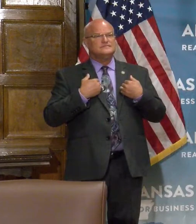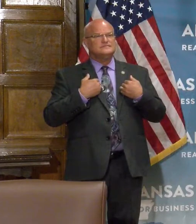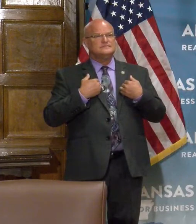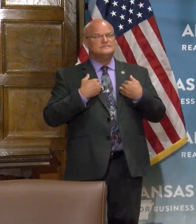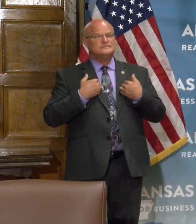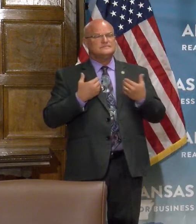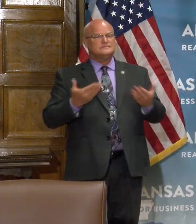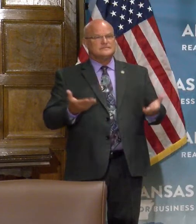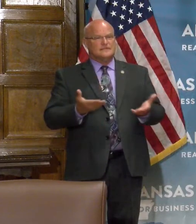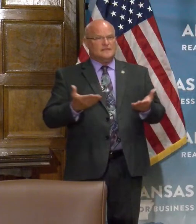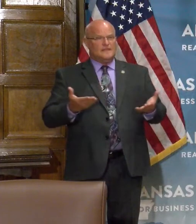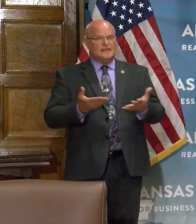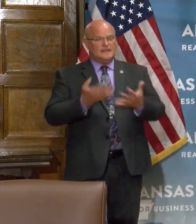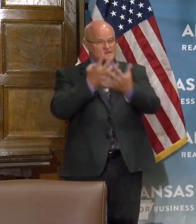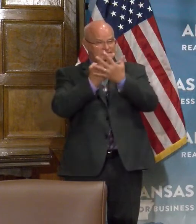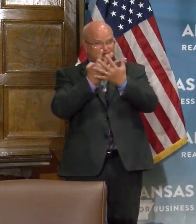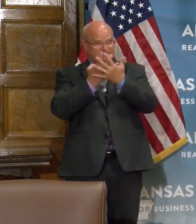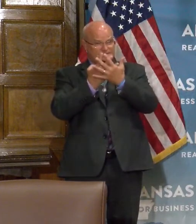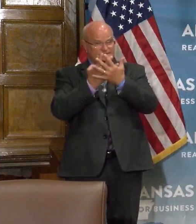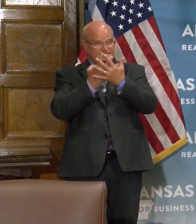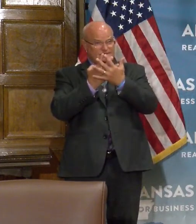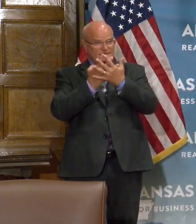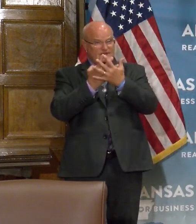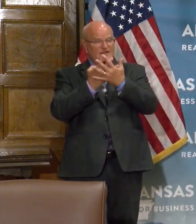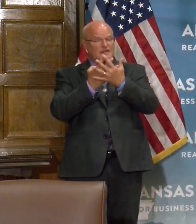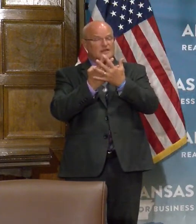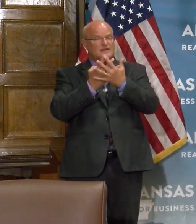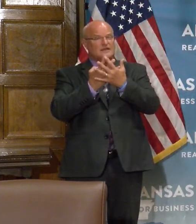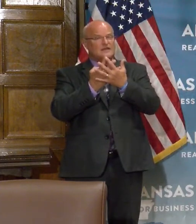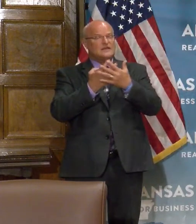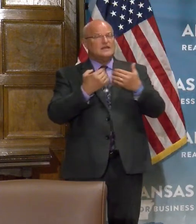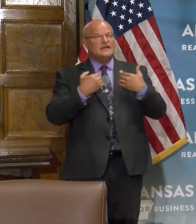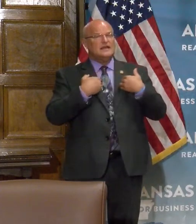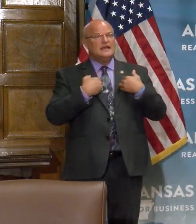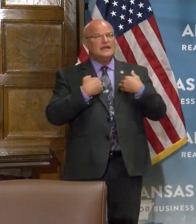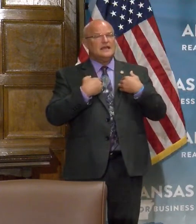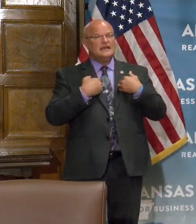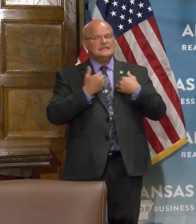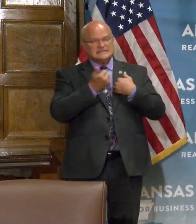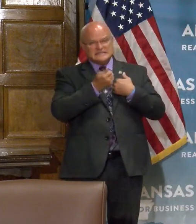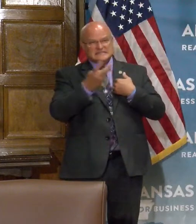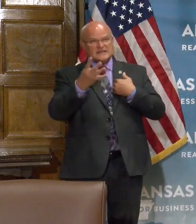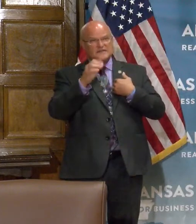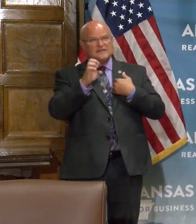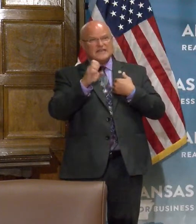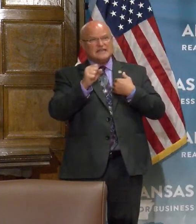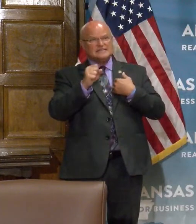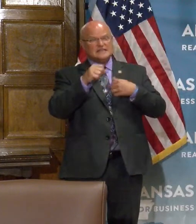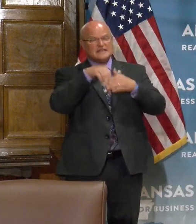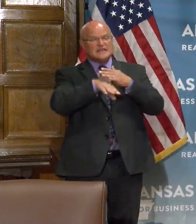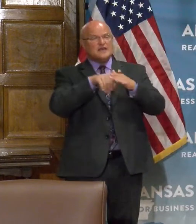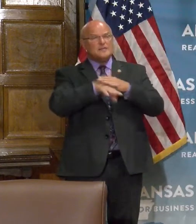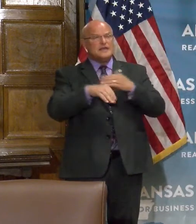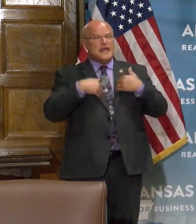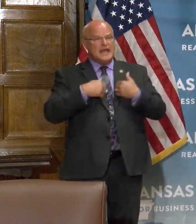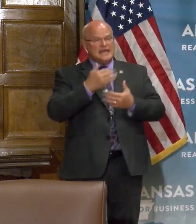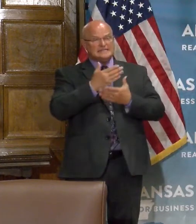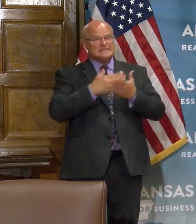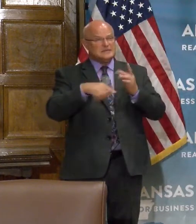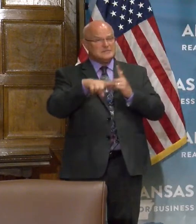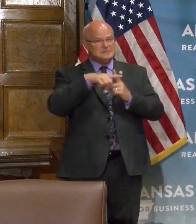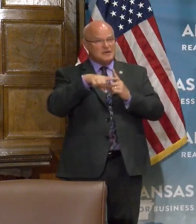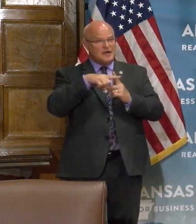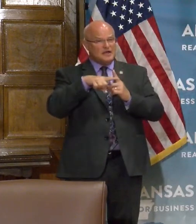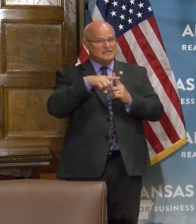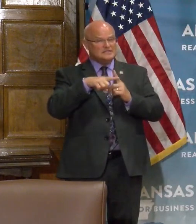in our correctional facilities and jails, we've had a number of cases that are coming in. We've had some